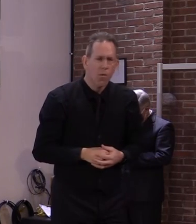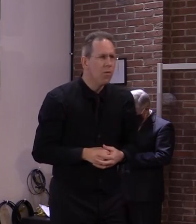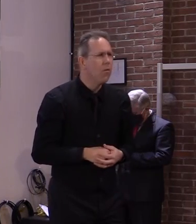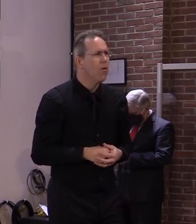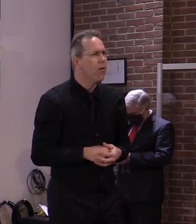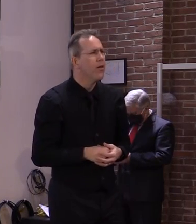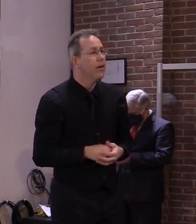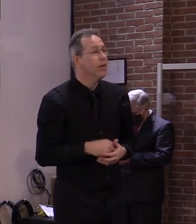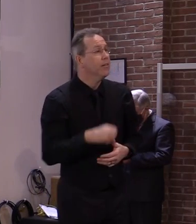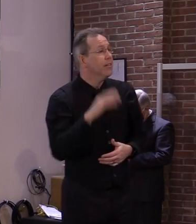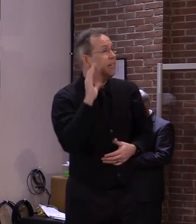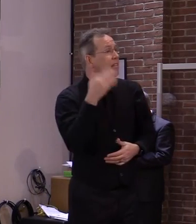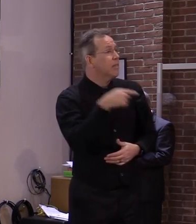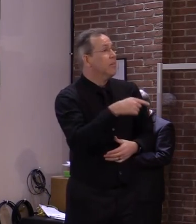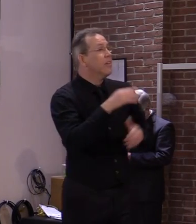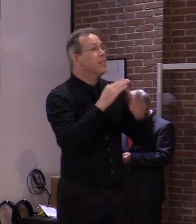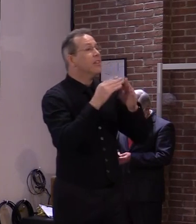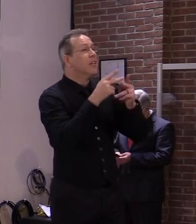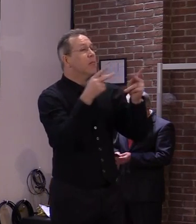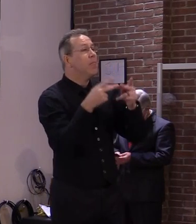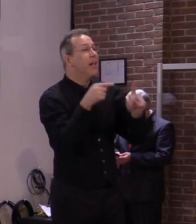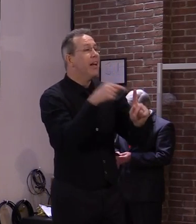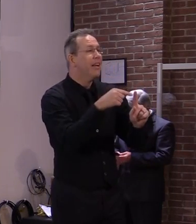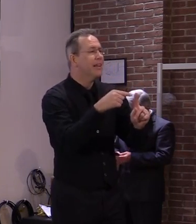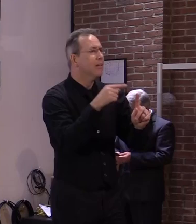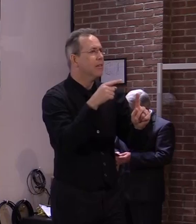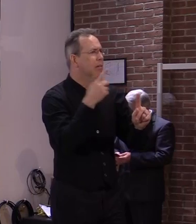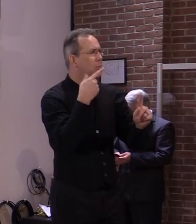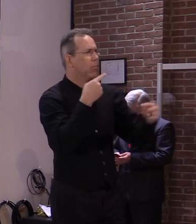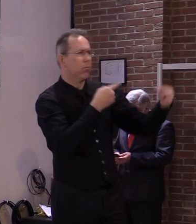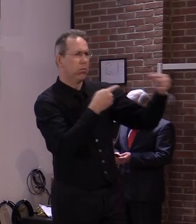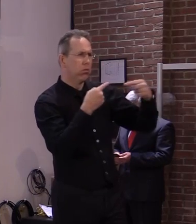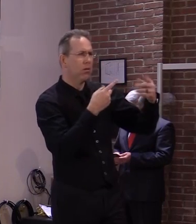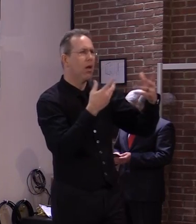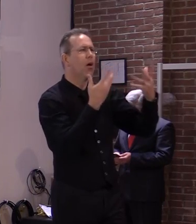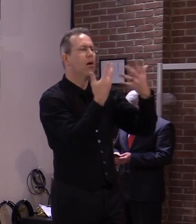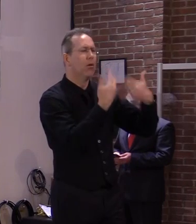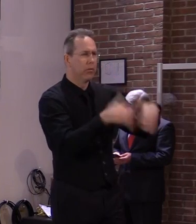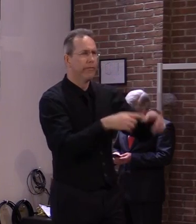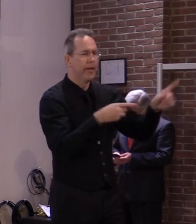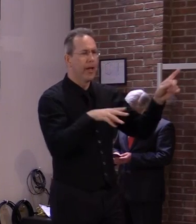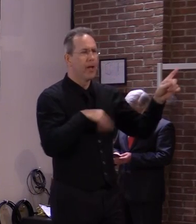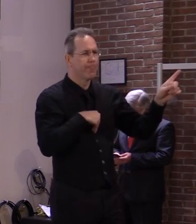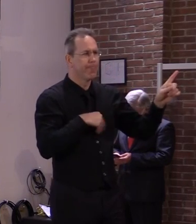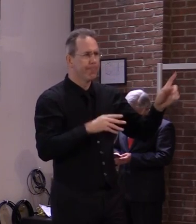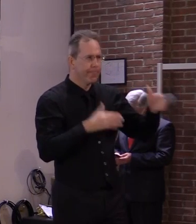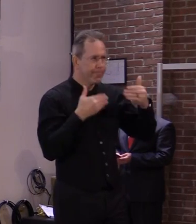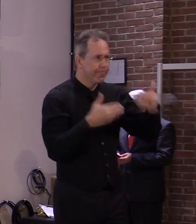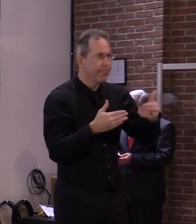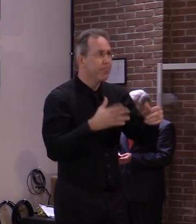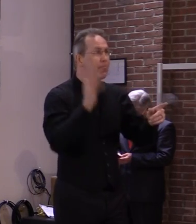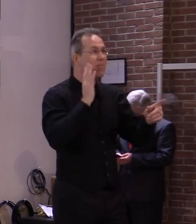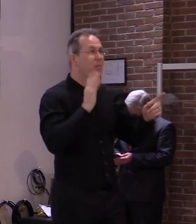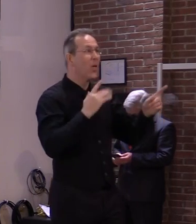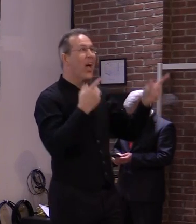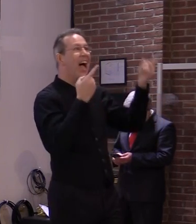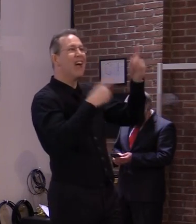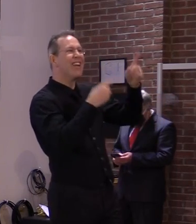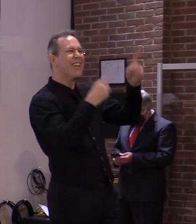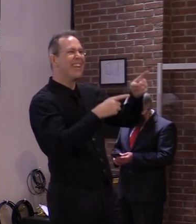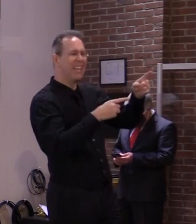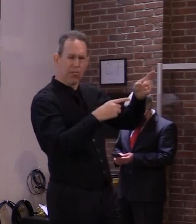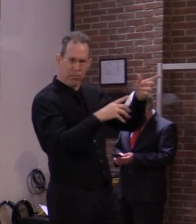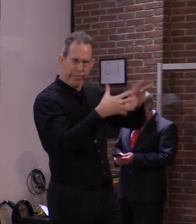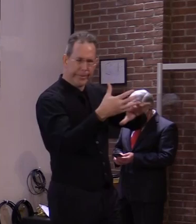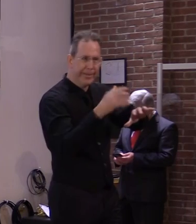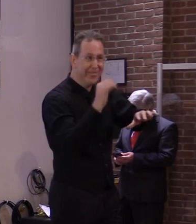That's good news, and that this can move forward. We've heard this before, and so I'll reserve judgment until I see some